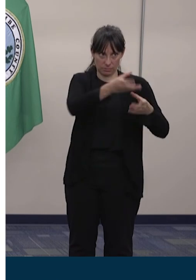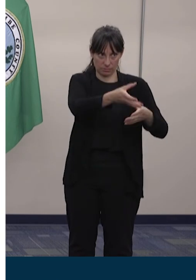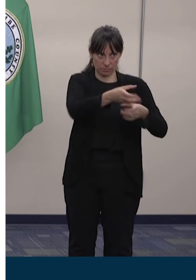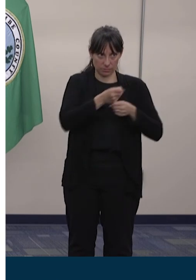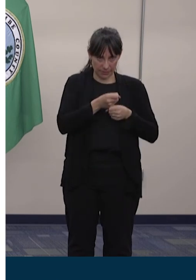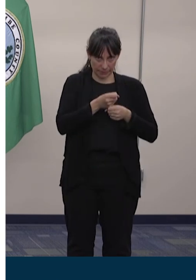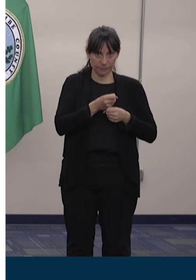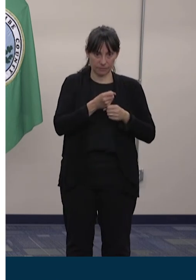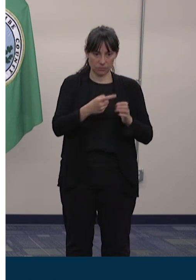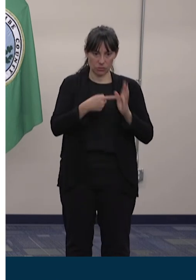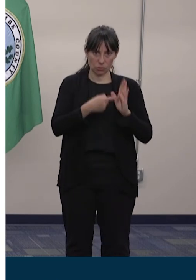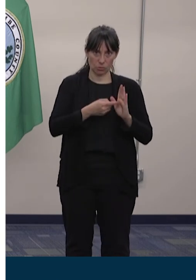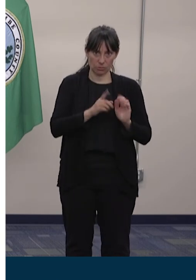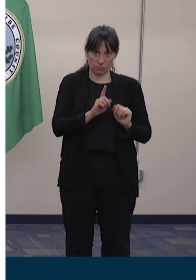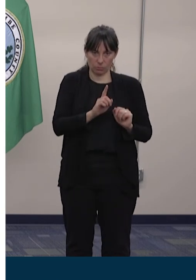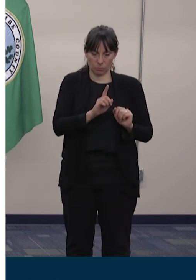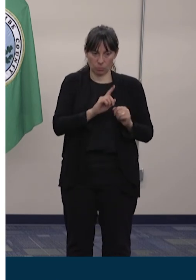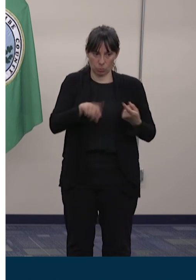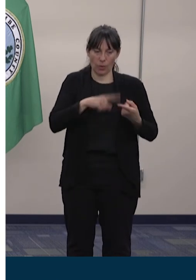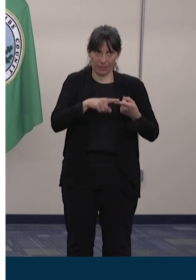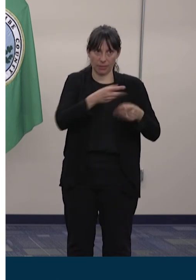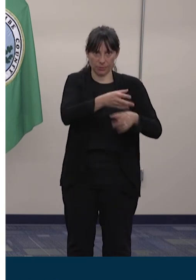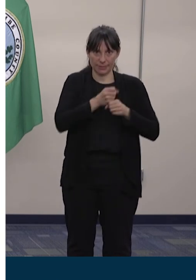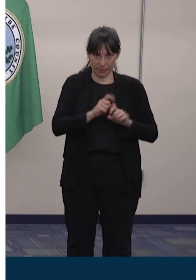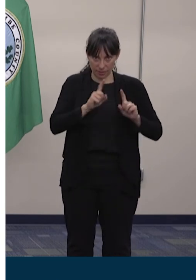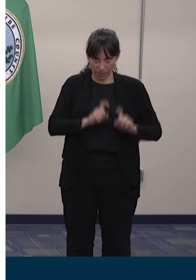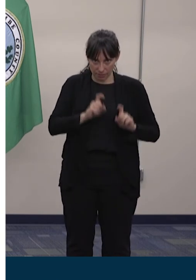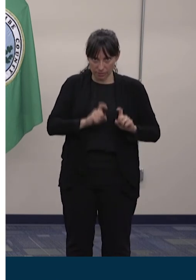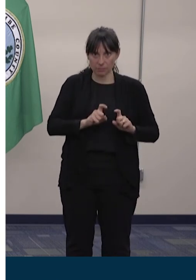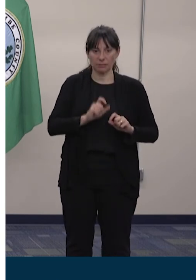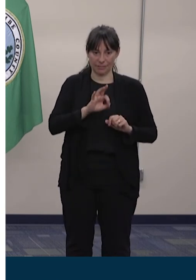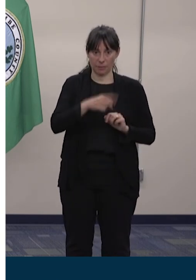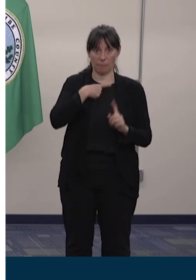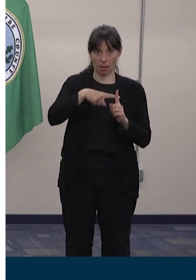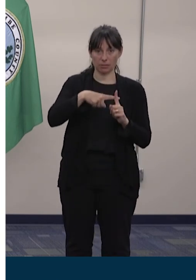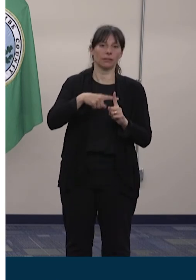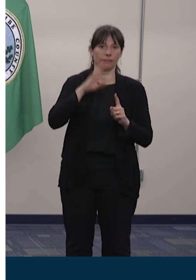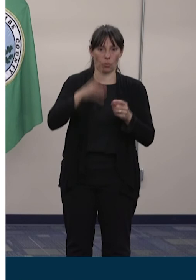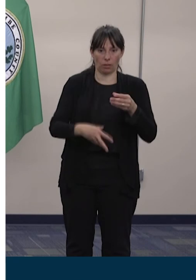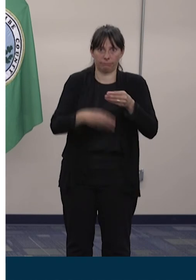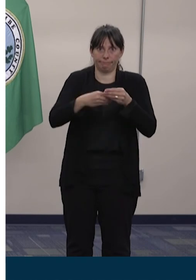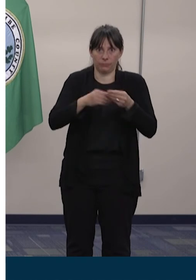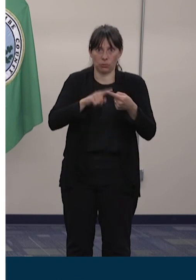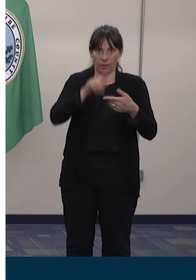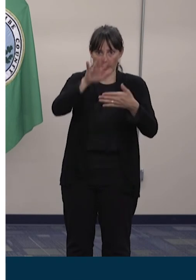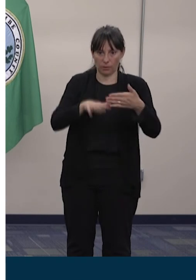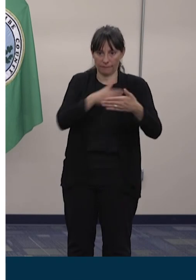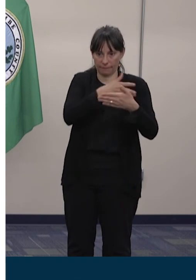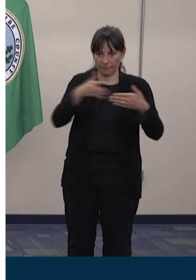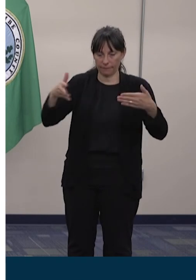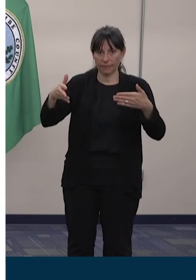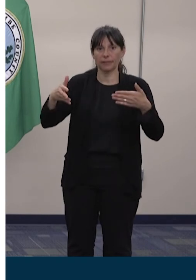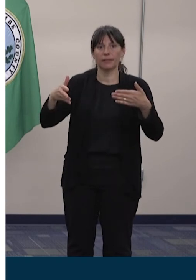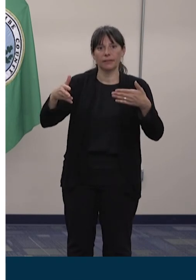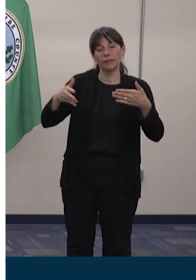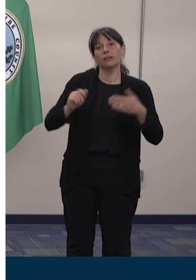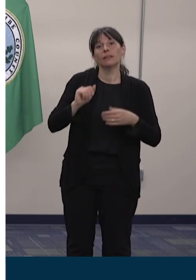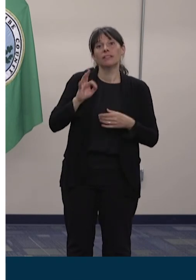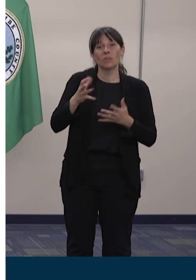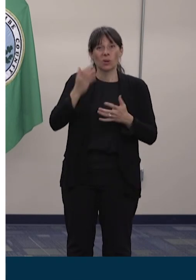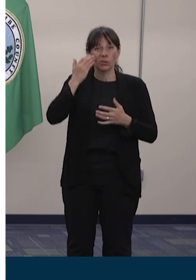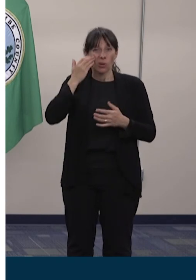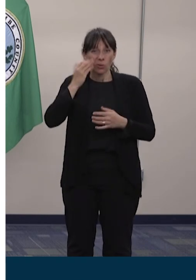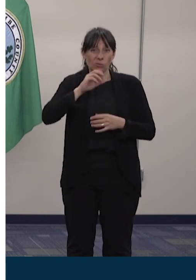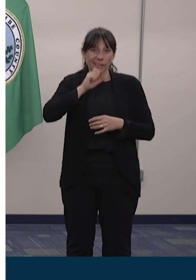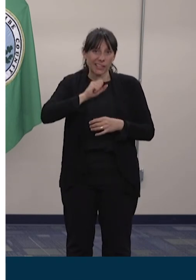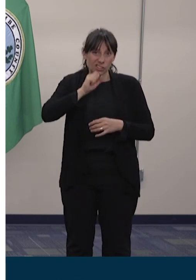The demographic La información information demográfica that we've previously shared on cases is available as well. los podremos compartir según la tengamos